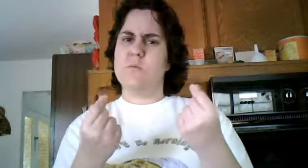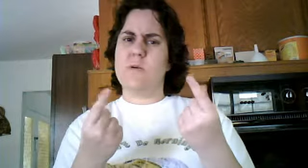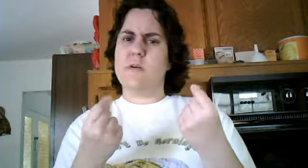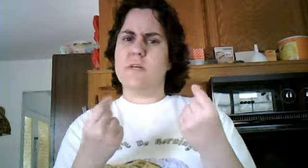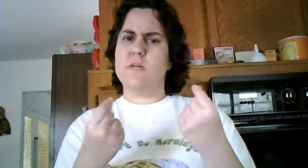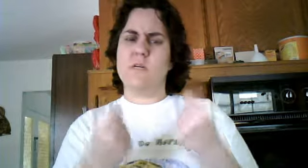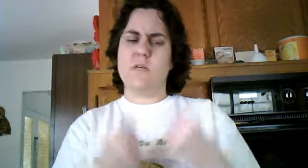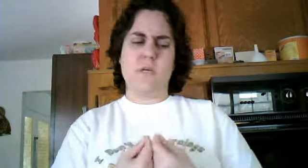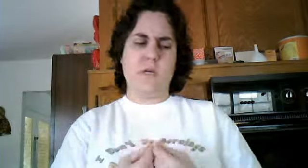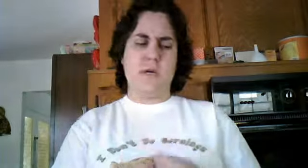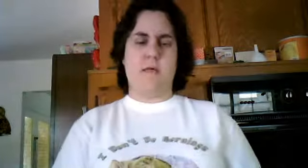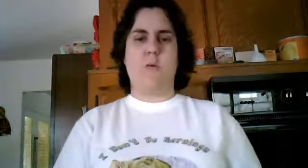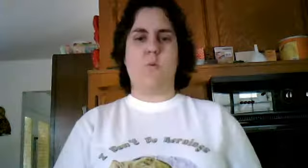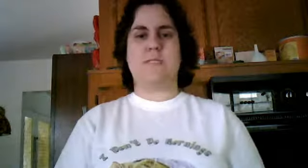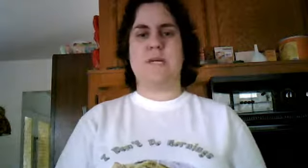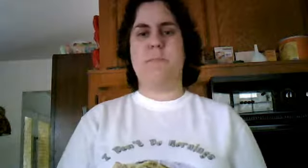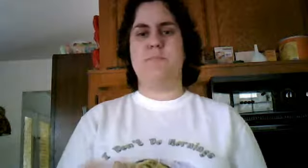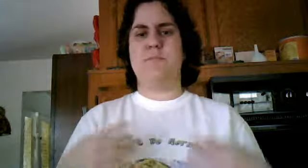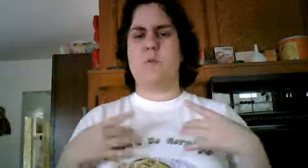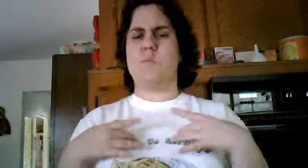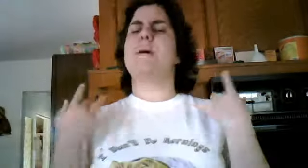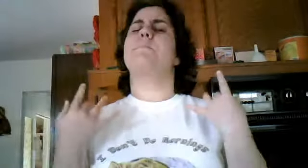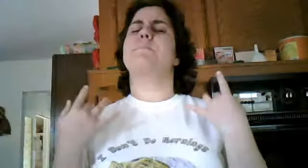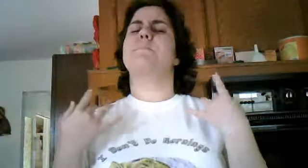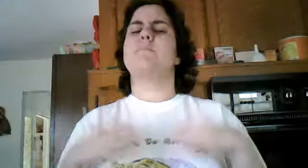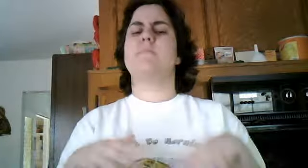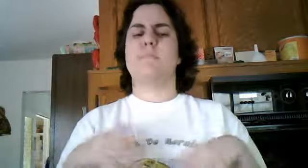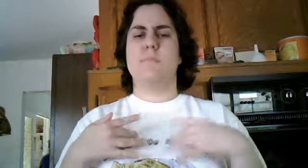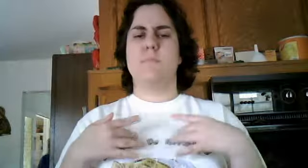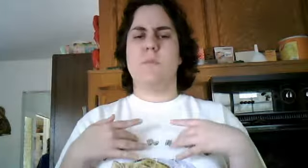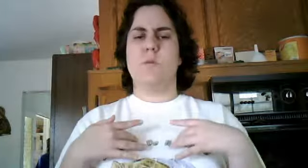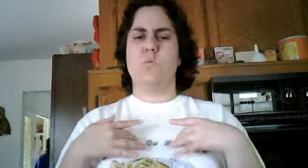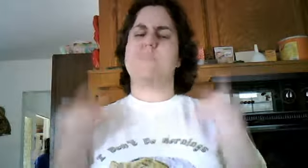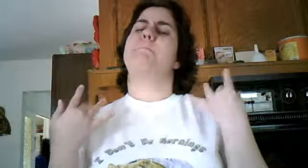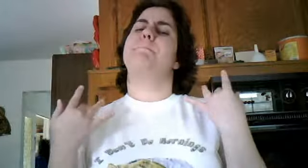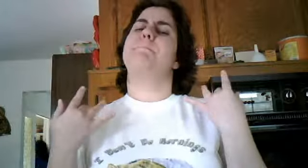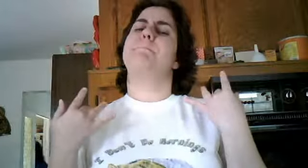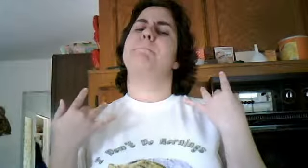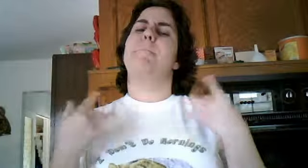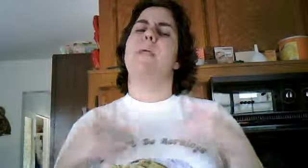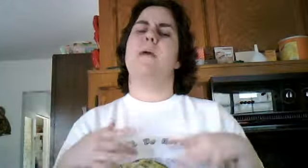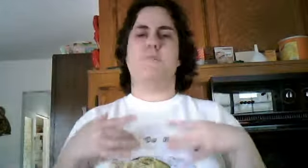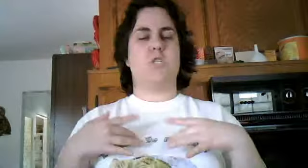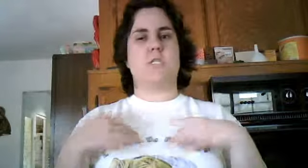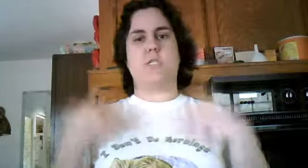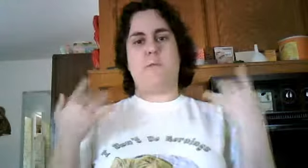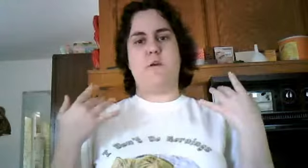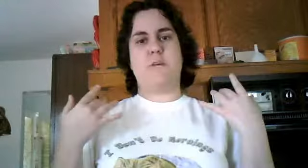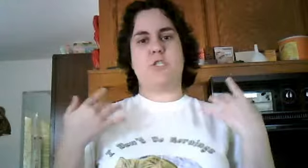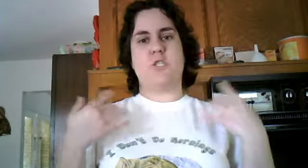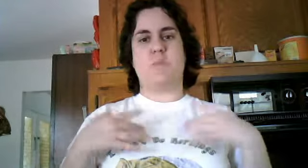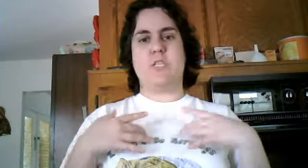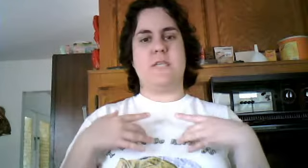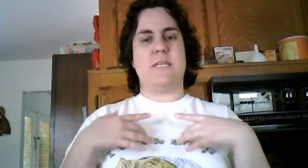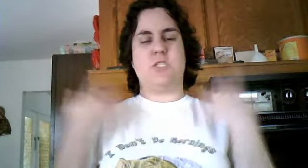are you doing? And then what's up? What's up? What's up? If you just, with no facial expression, that's just a